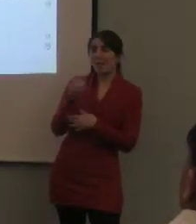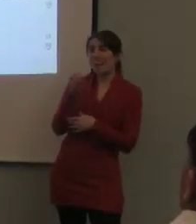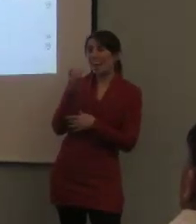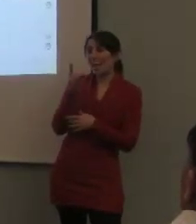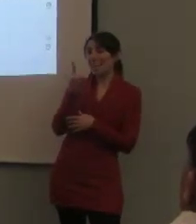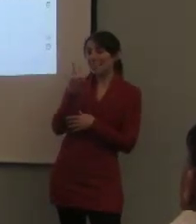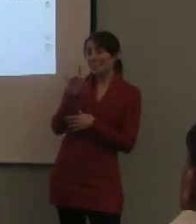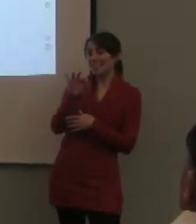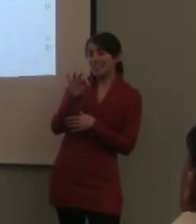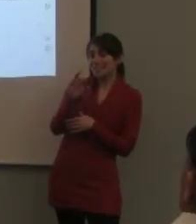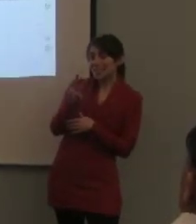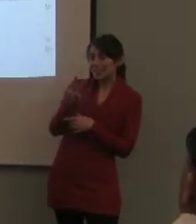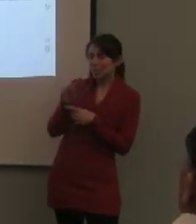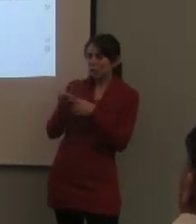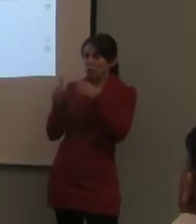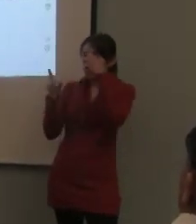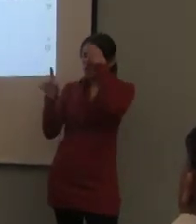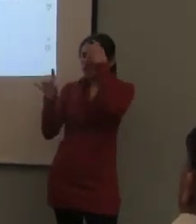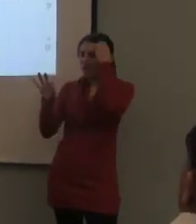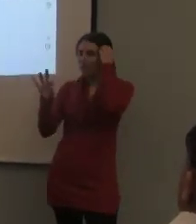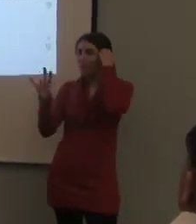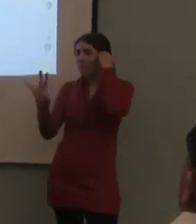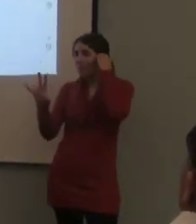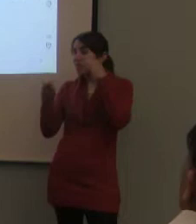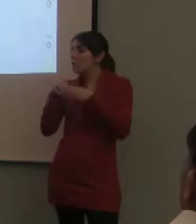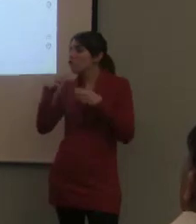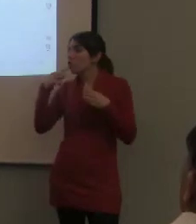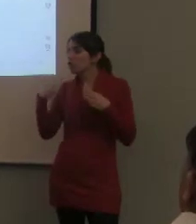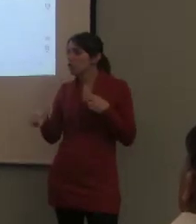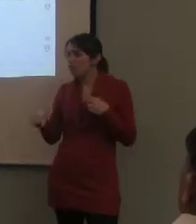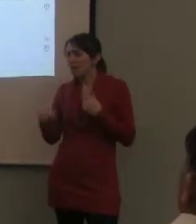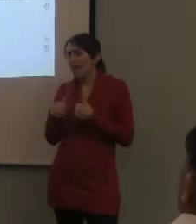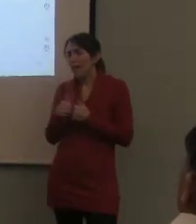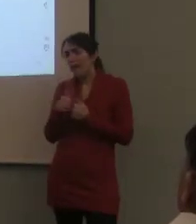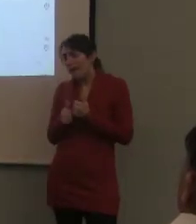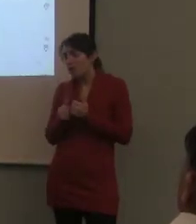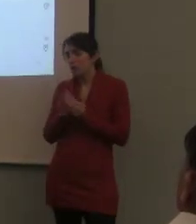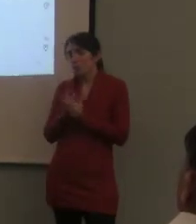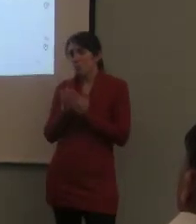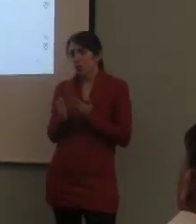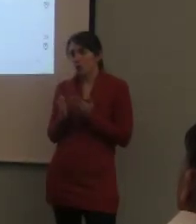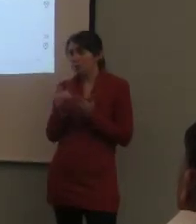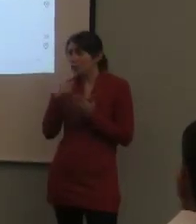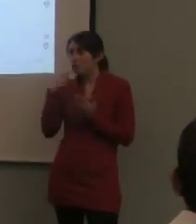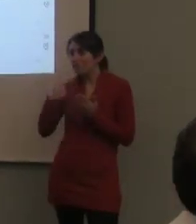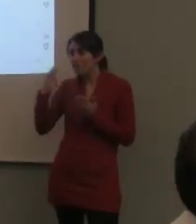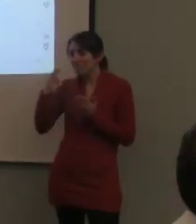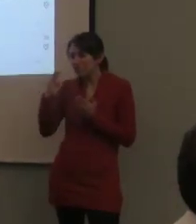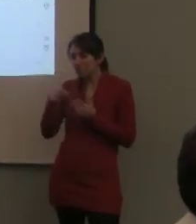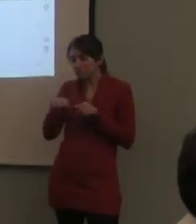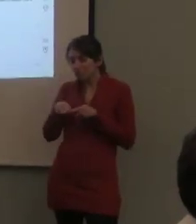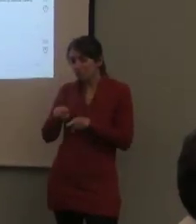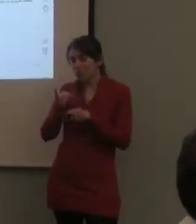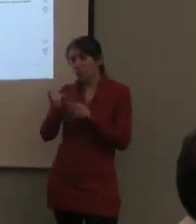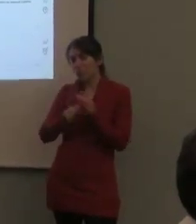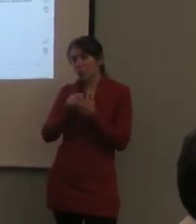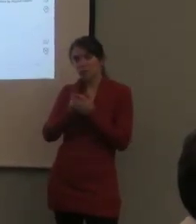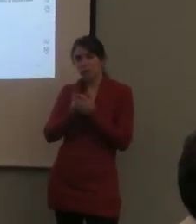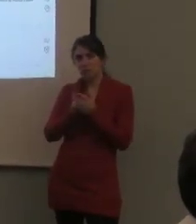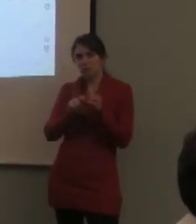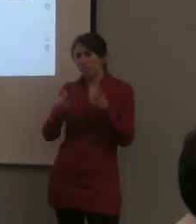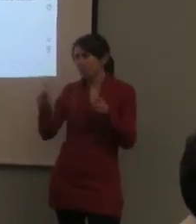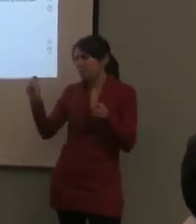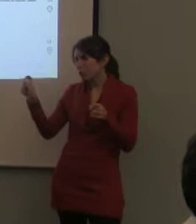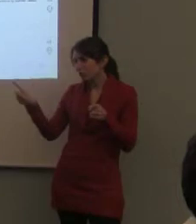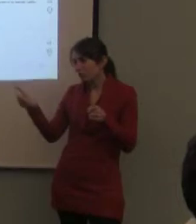Russia. Every book is Russian history during the reign of Nicholas II. So do you know what you're searching? Can I ask just a couple